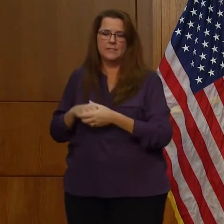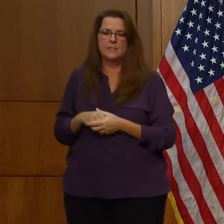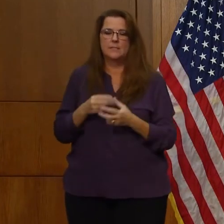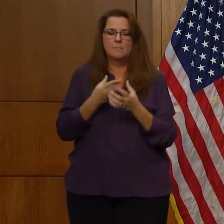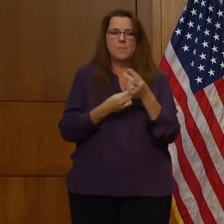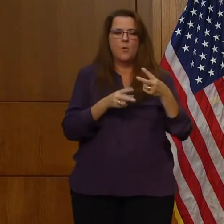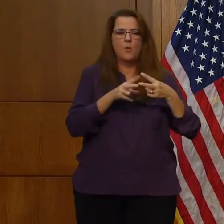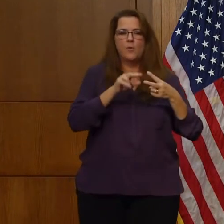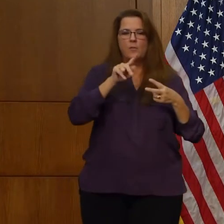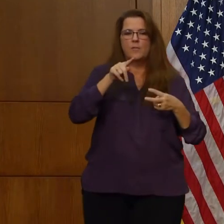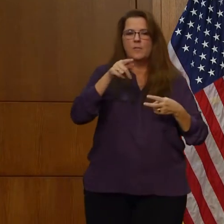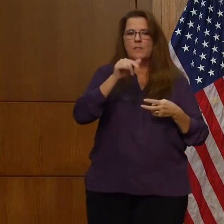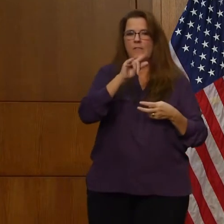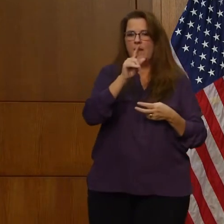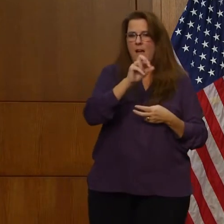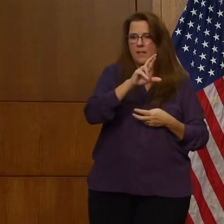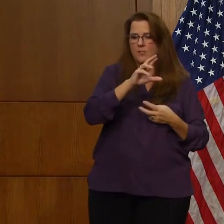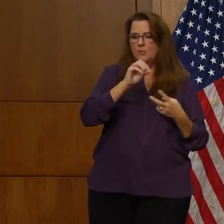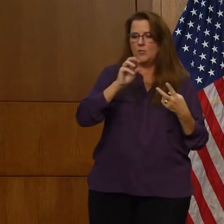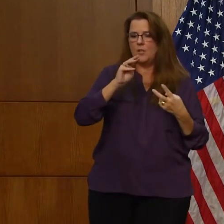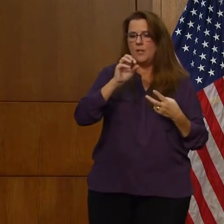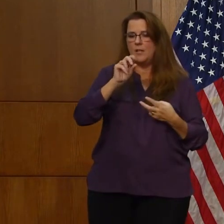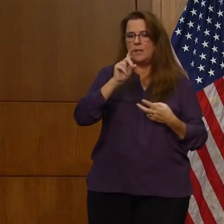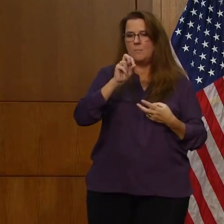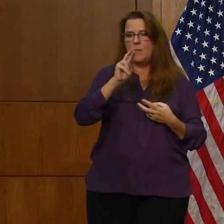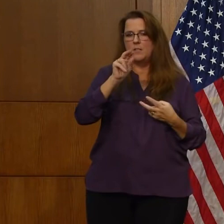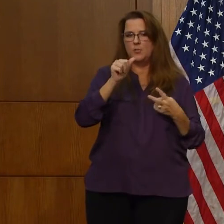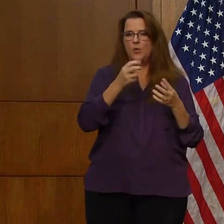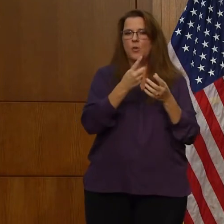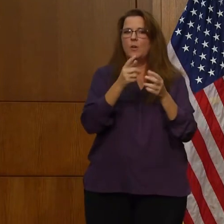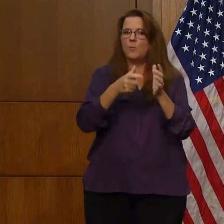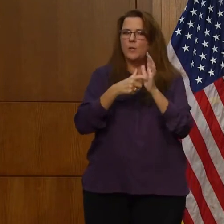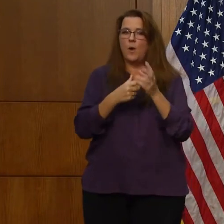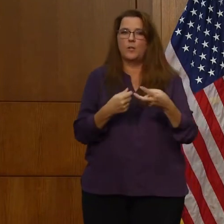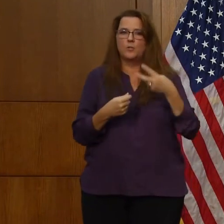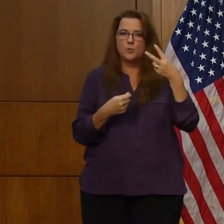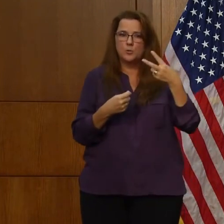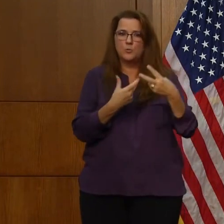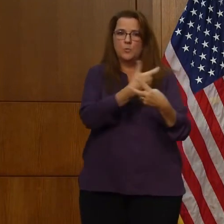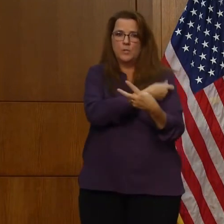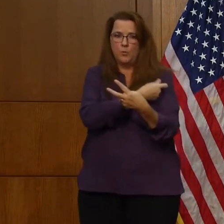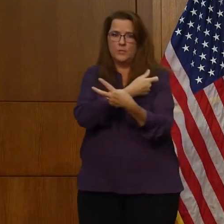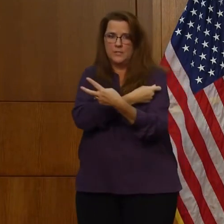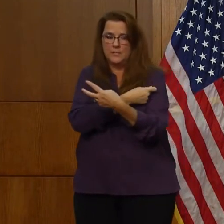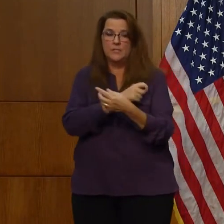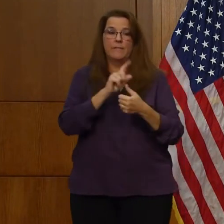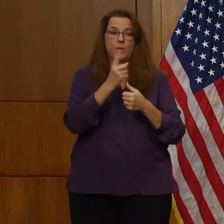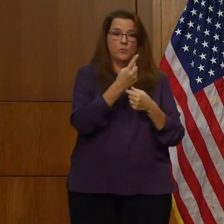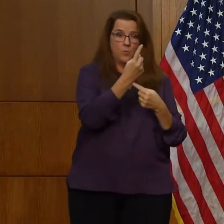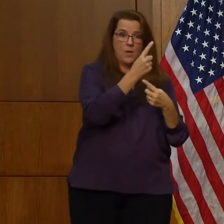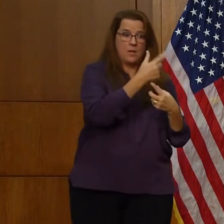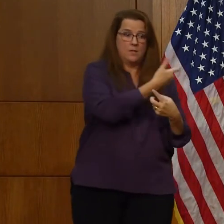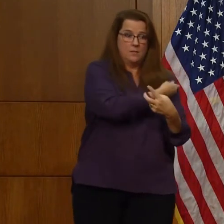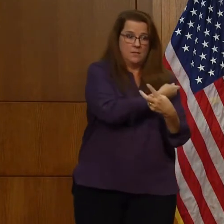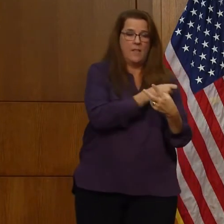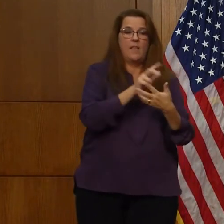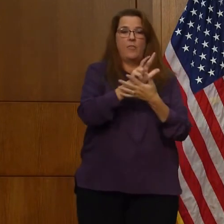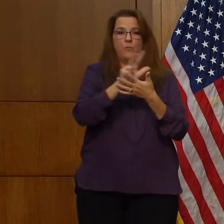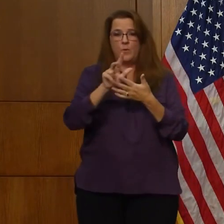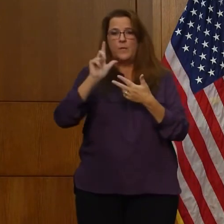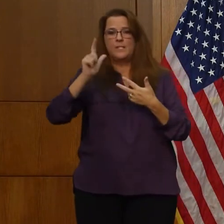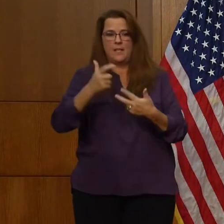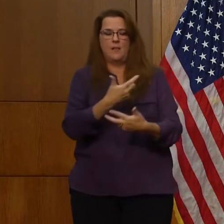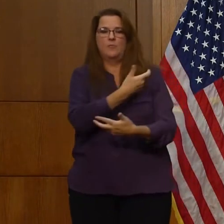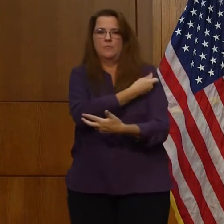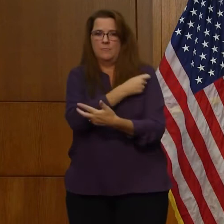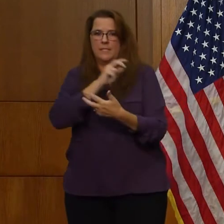Moderna vaccines require two doses, spaced about 3 weeks apart. Pfizer will ship the second